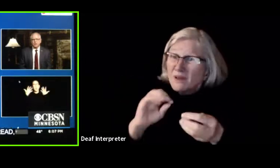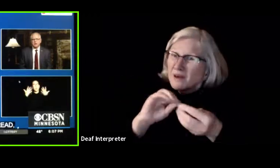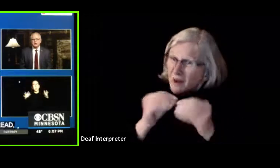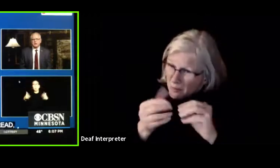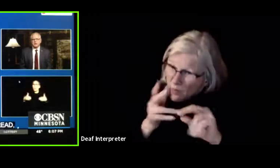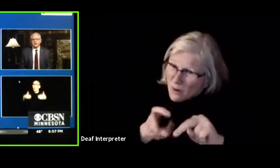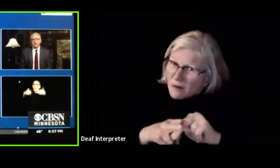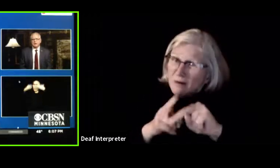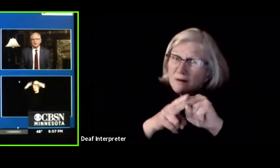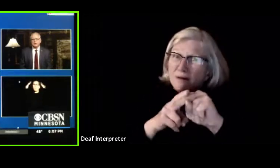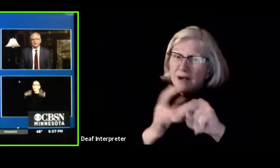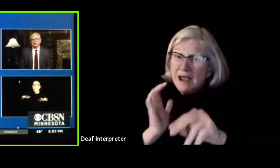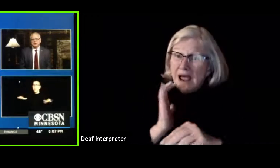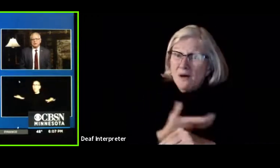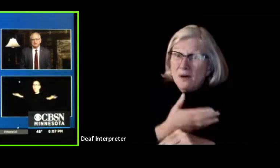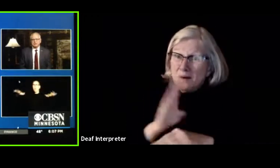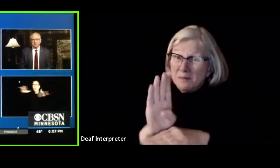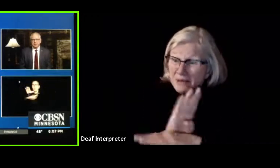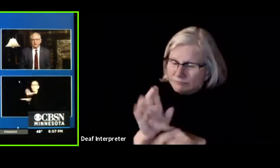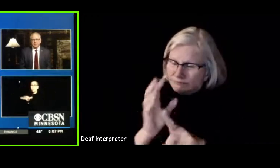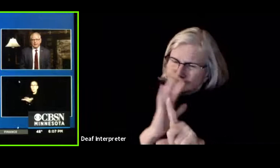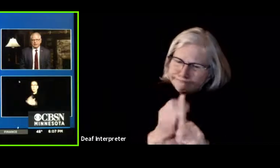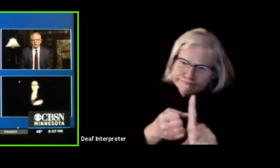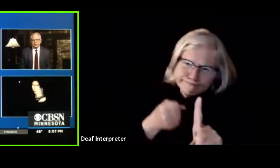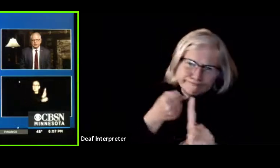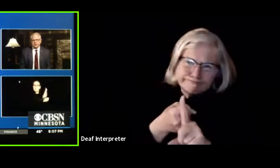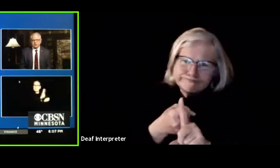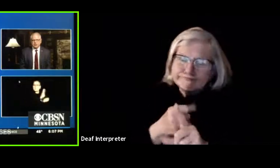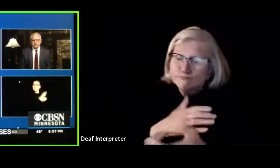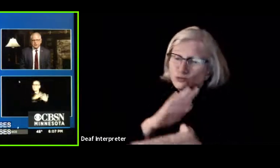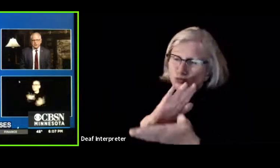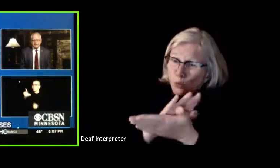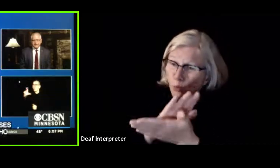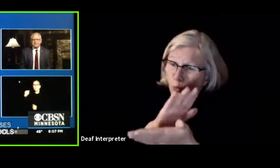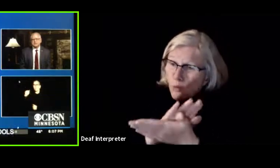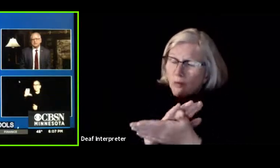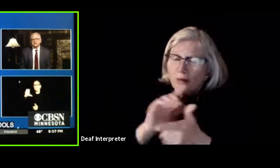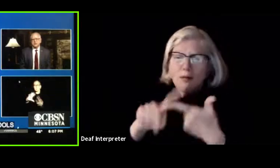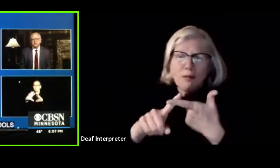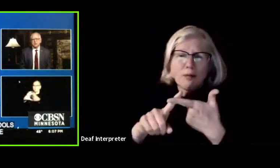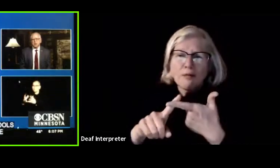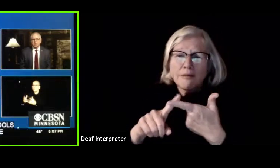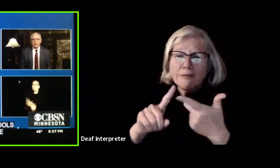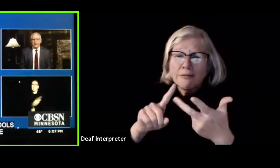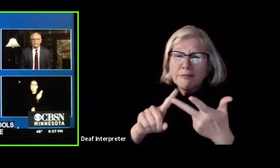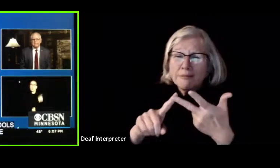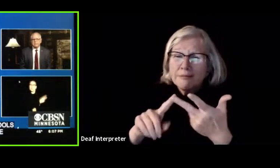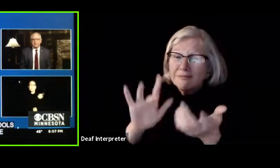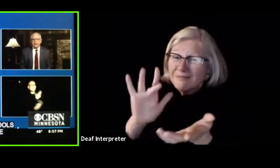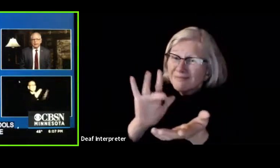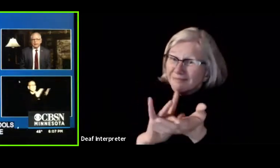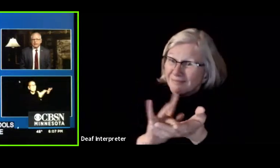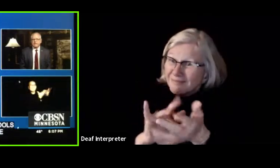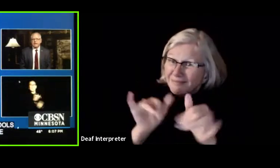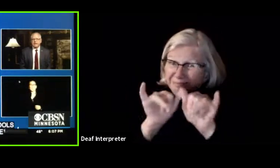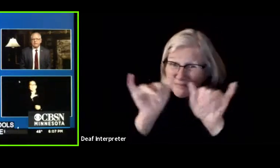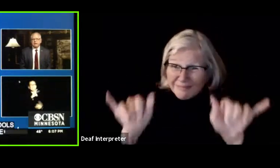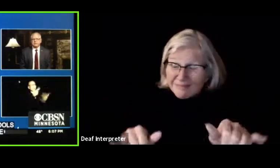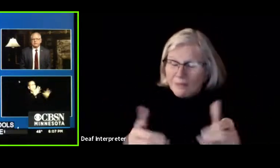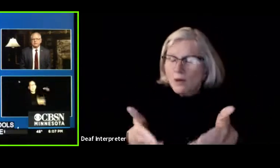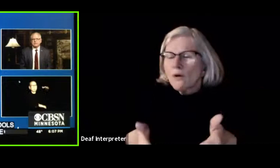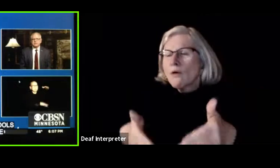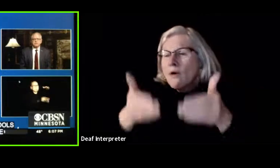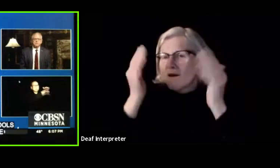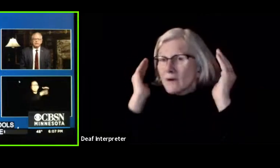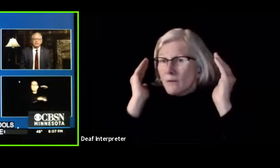of course, the congregate care facilities in our medical institutions. That's the situation where we're at. Now, in the 8